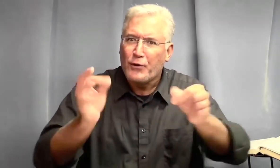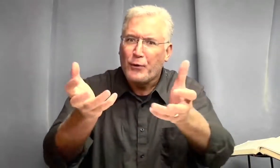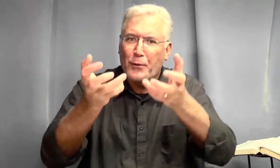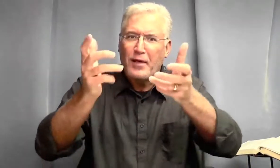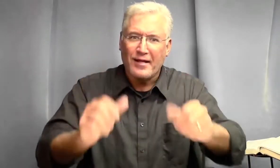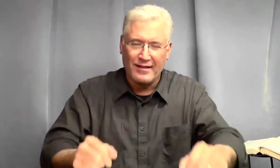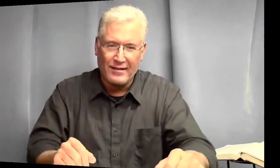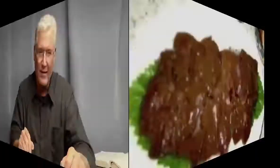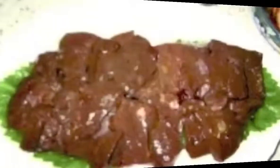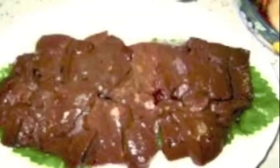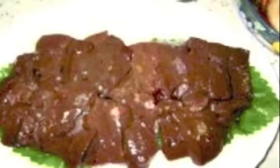it.